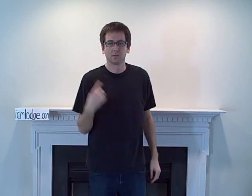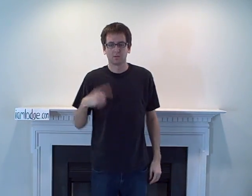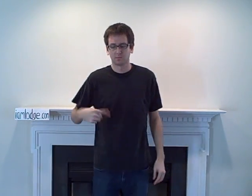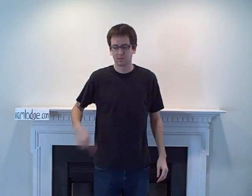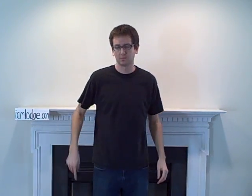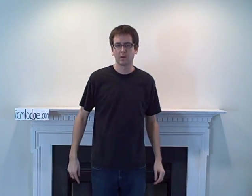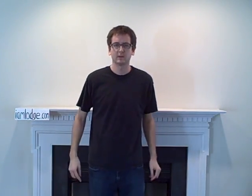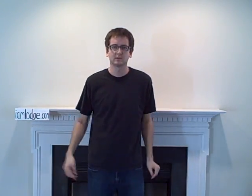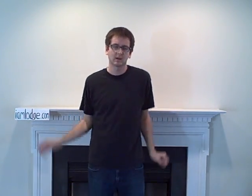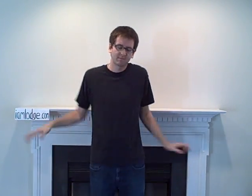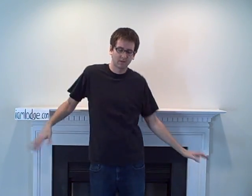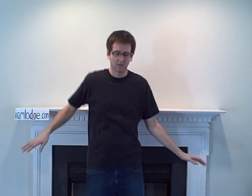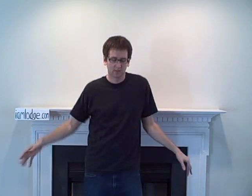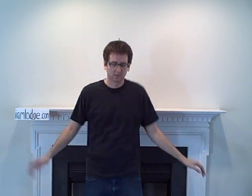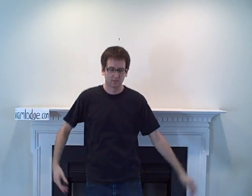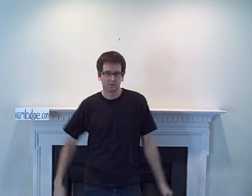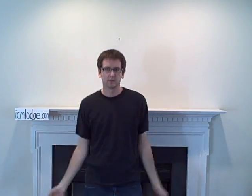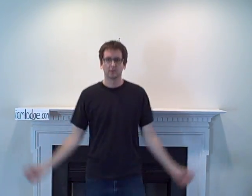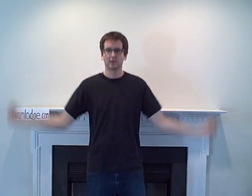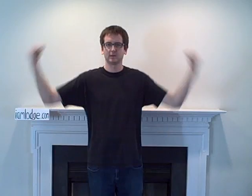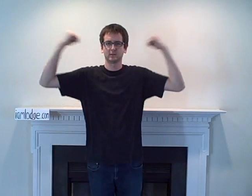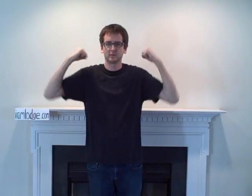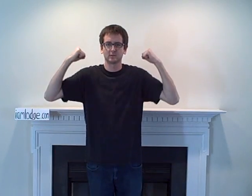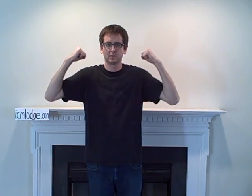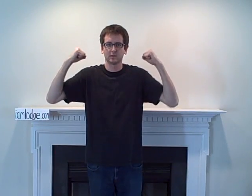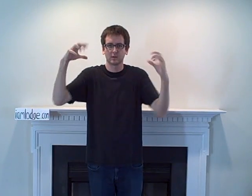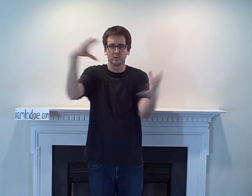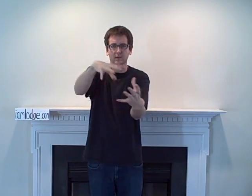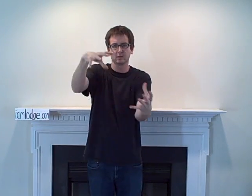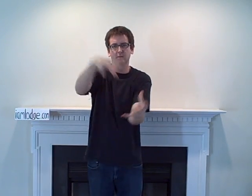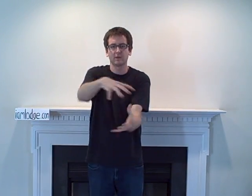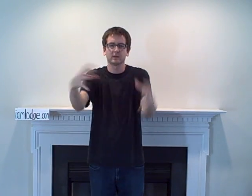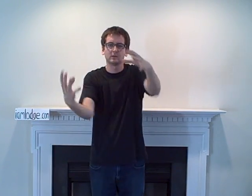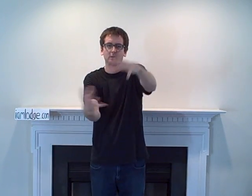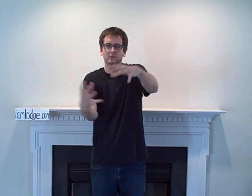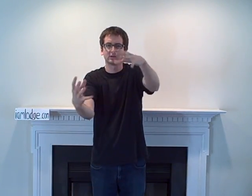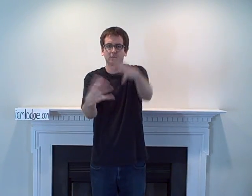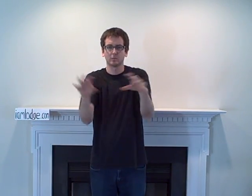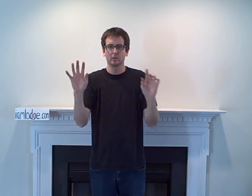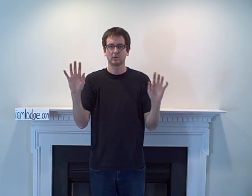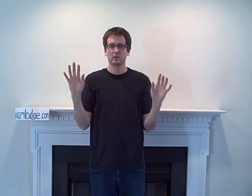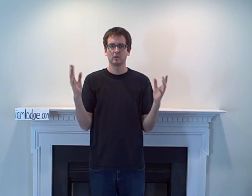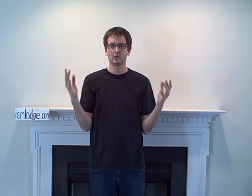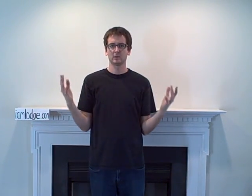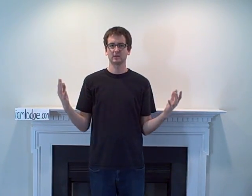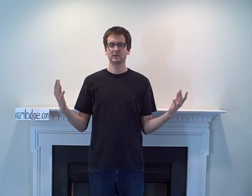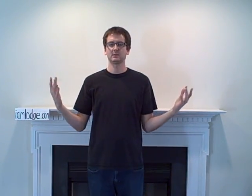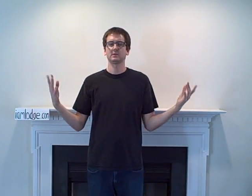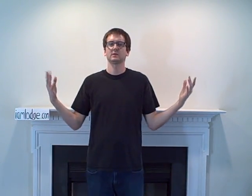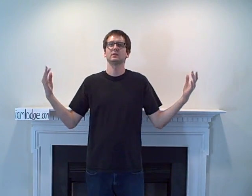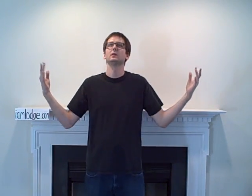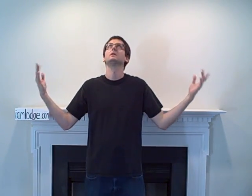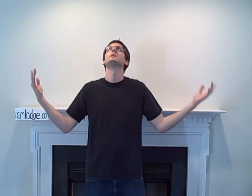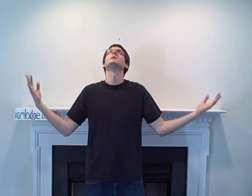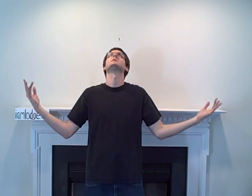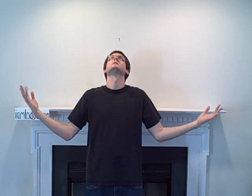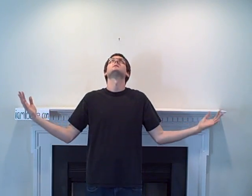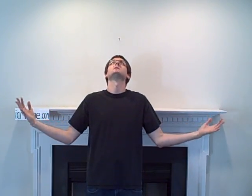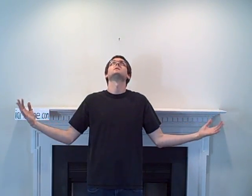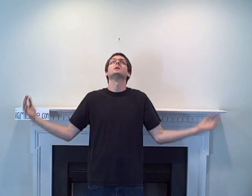little membranes are flexible and strong. They pack their vacuoles in, with chloroplasts they begin collecting sunlight,